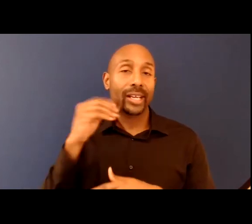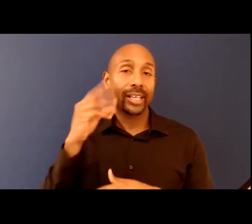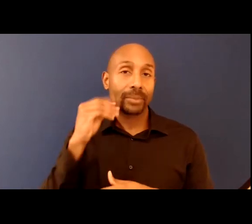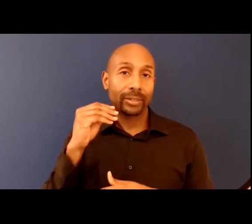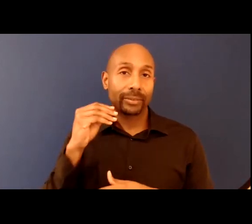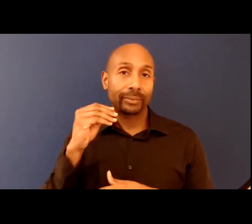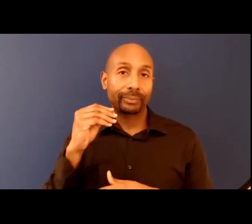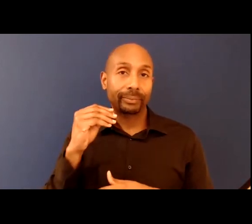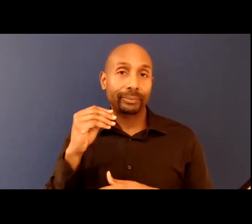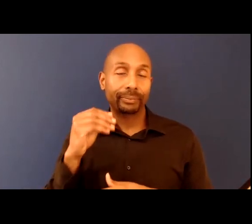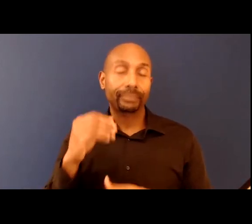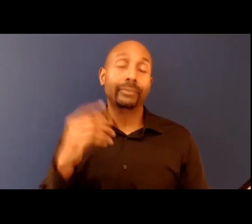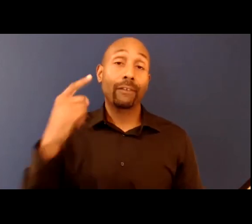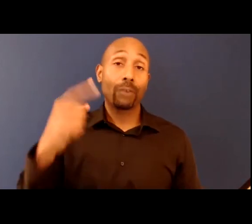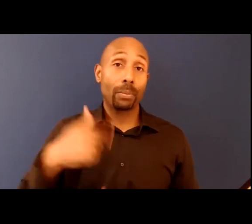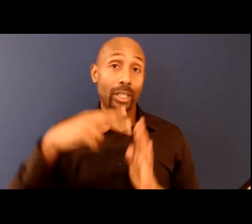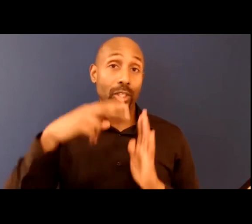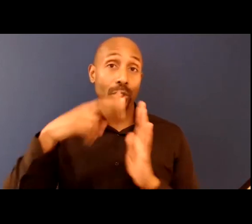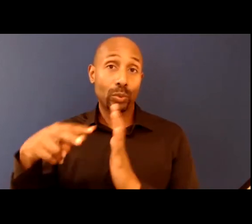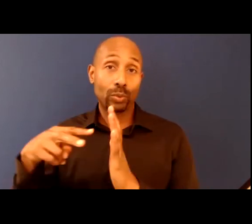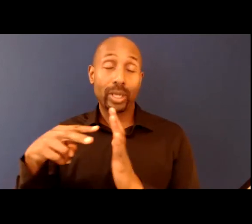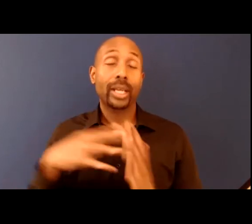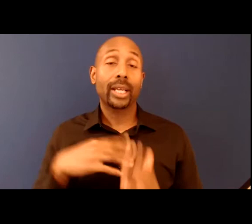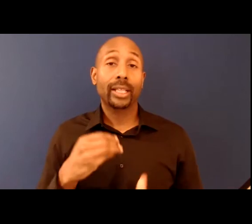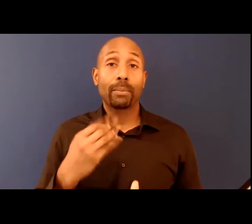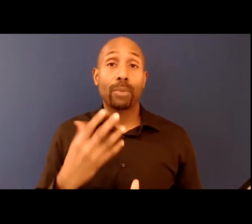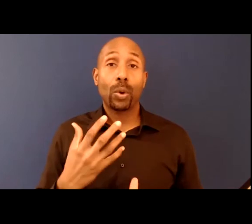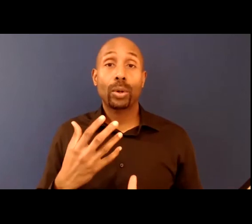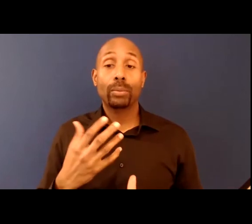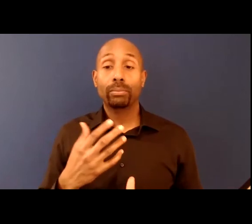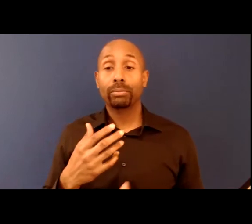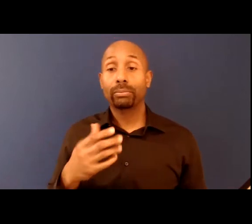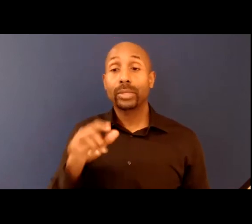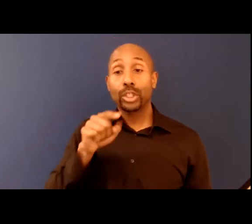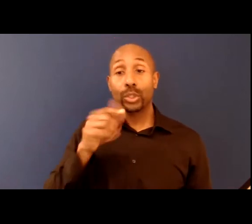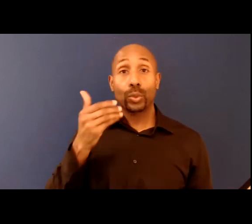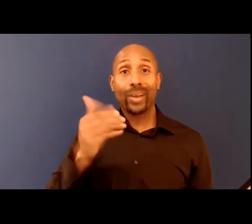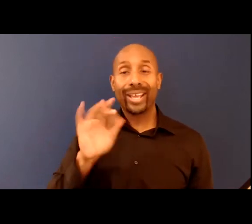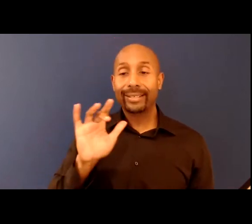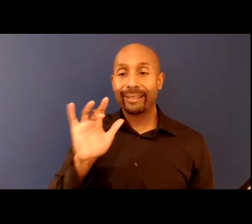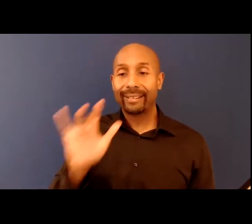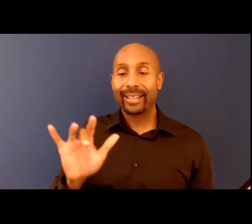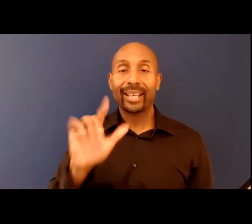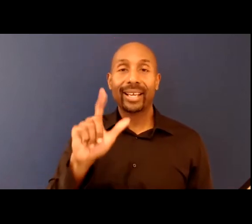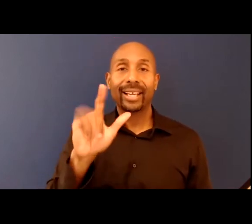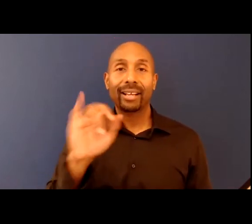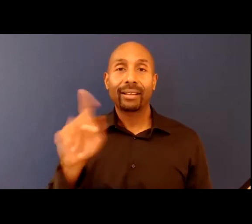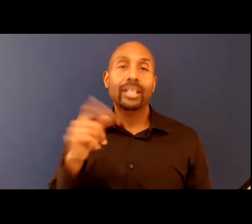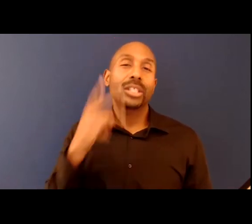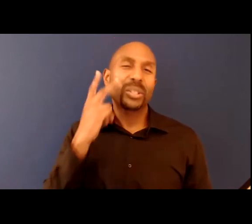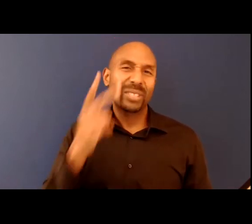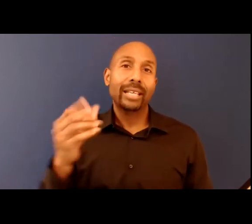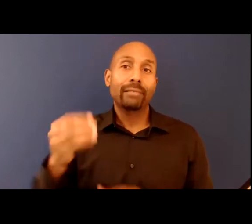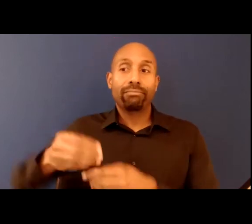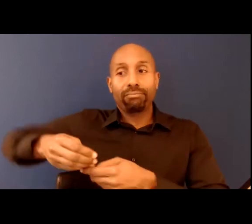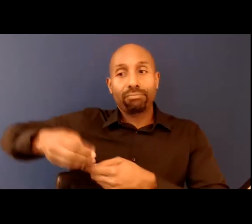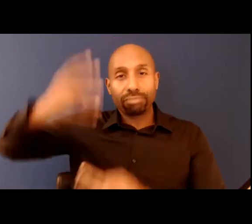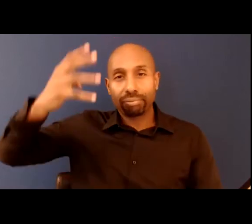to read the poem, you will click on the link and there's a bunch of poems. I want